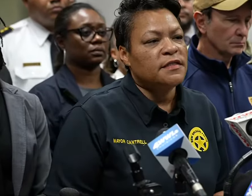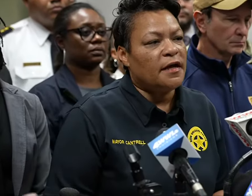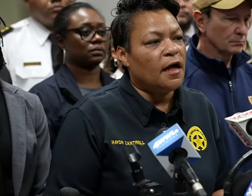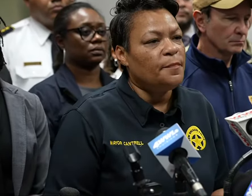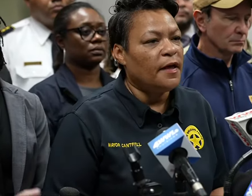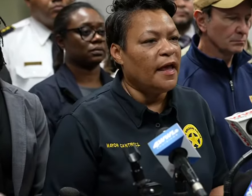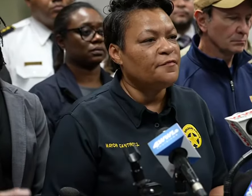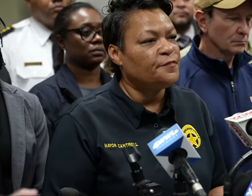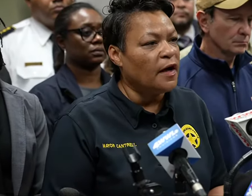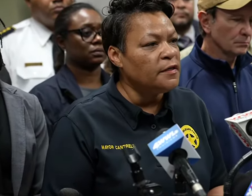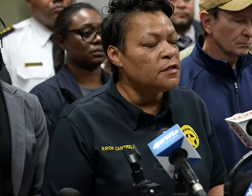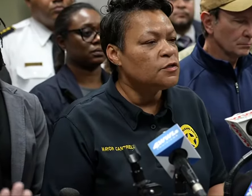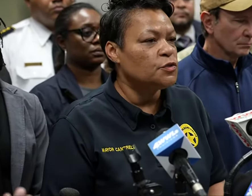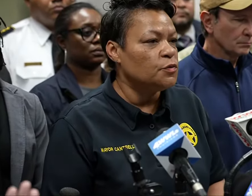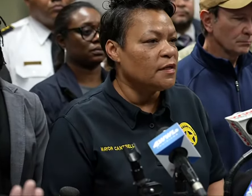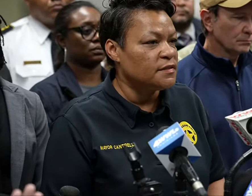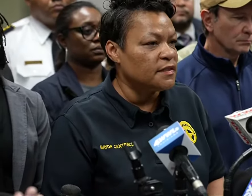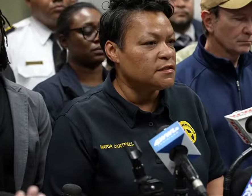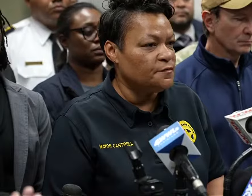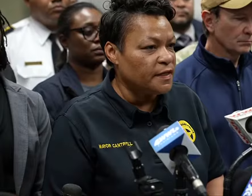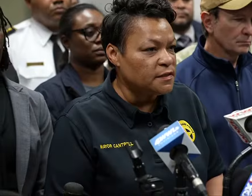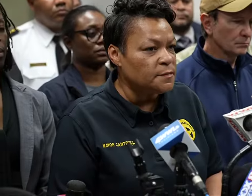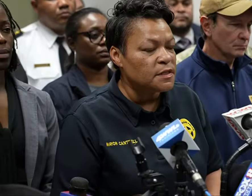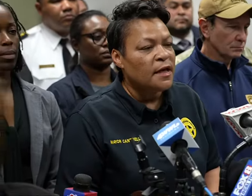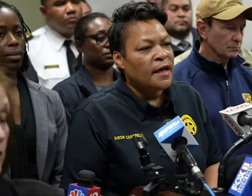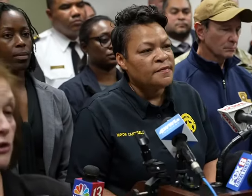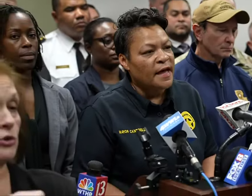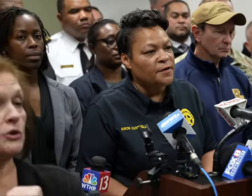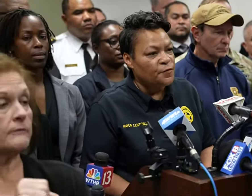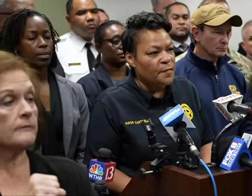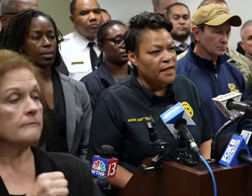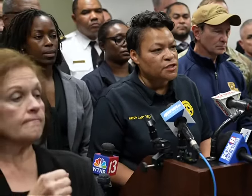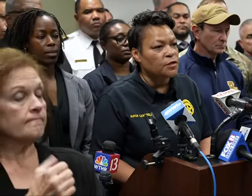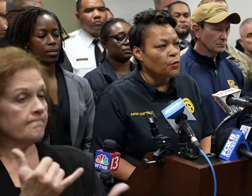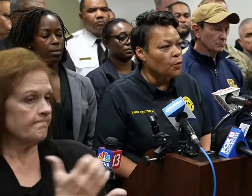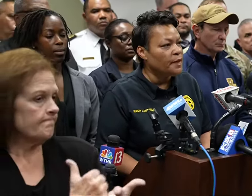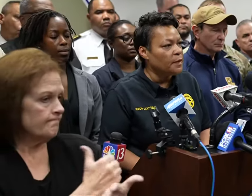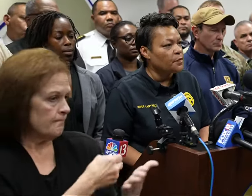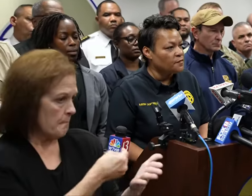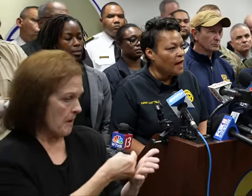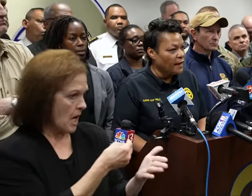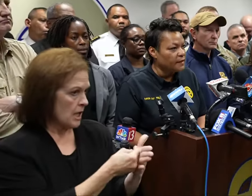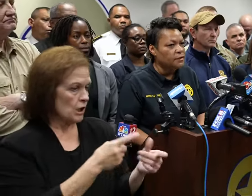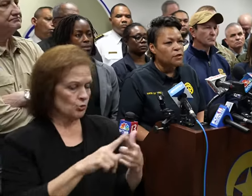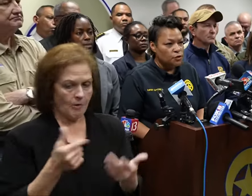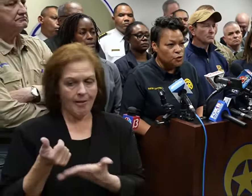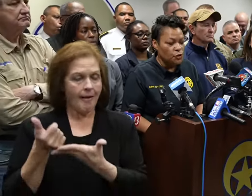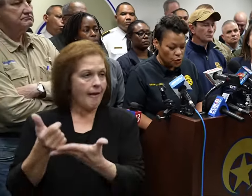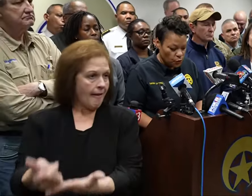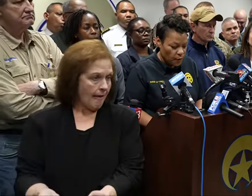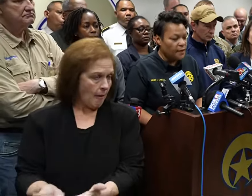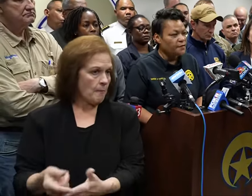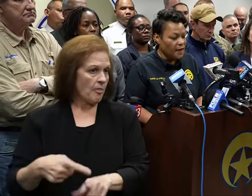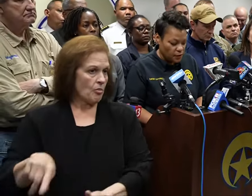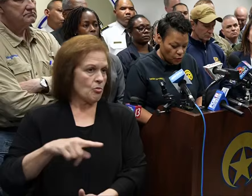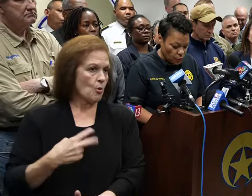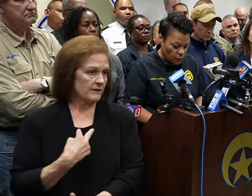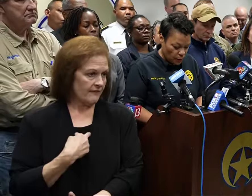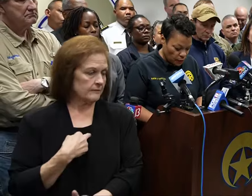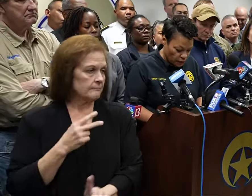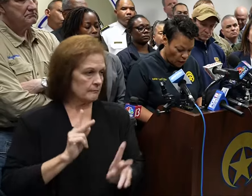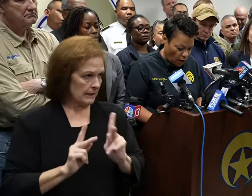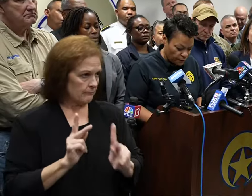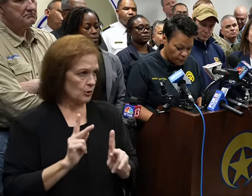has set up a fund to assist victims, and that information will be provided to you. Thank